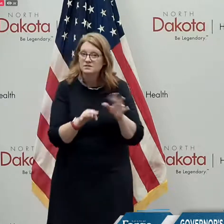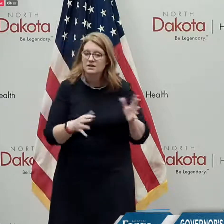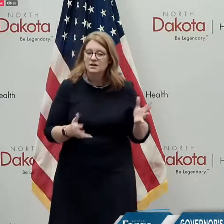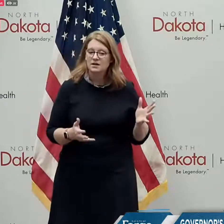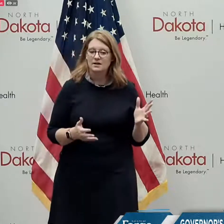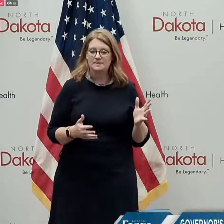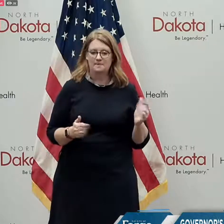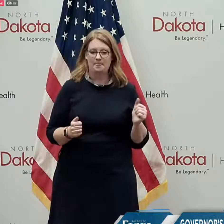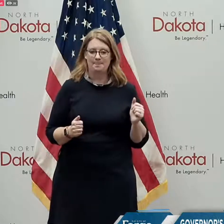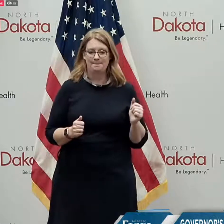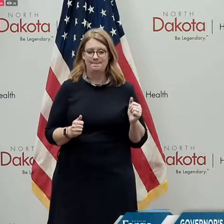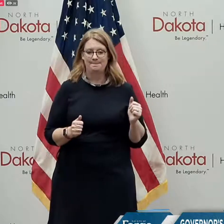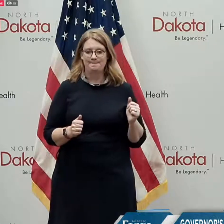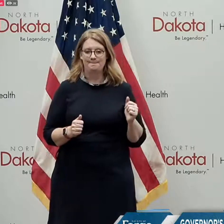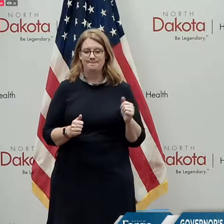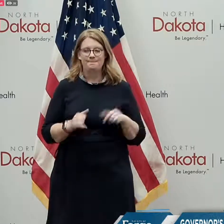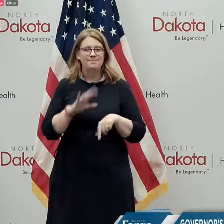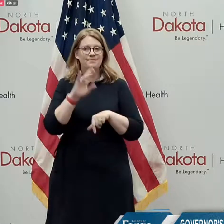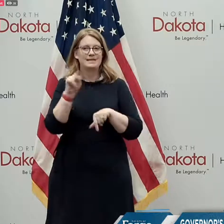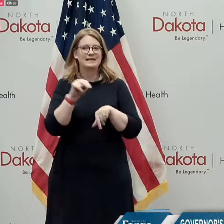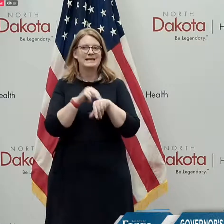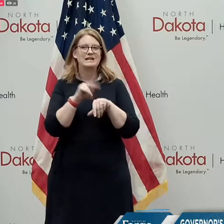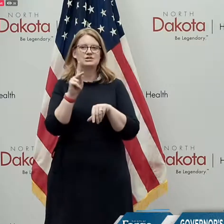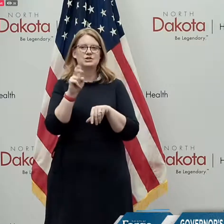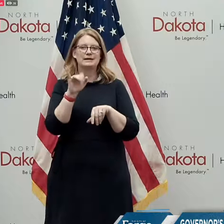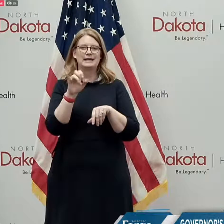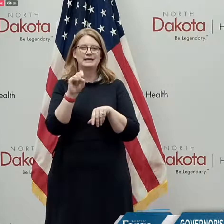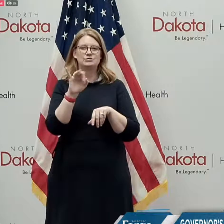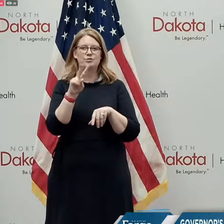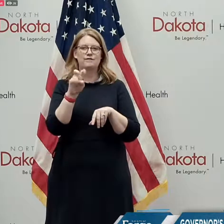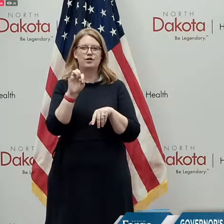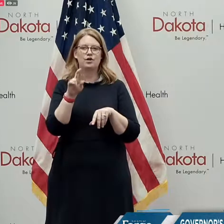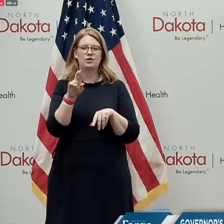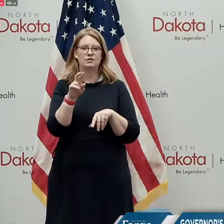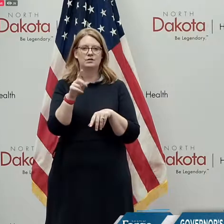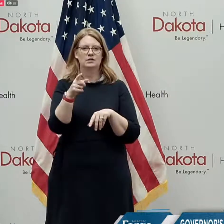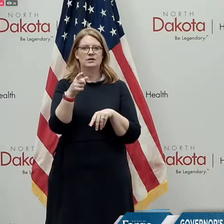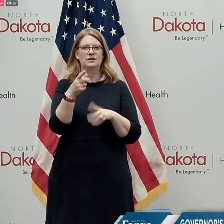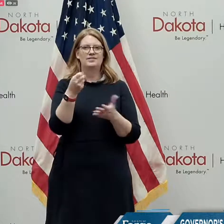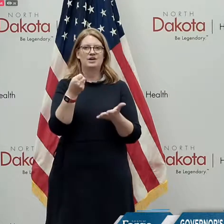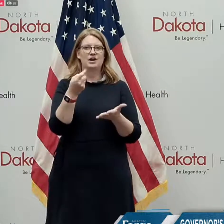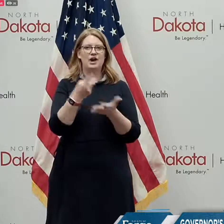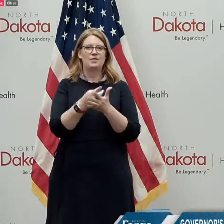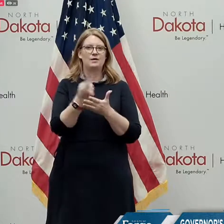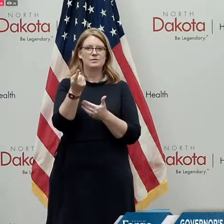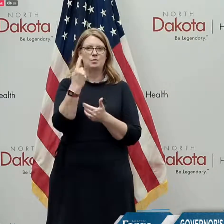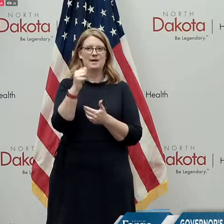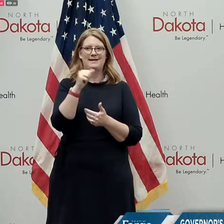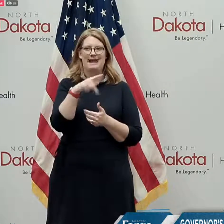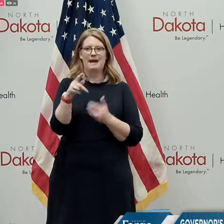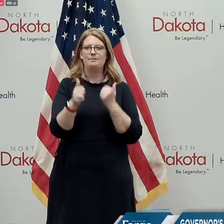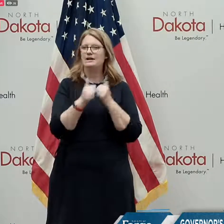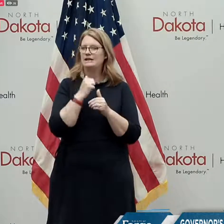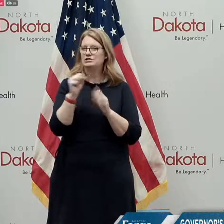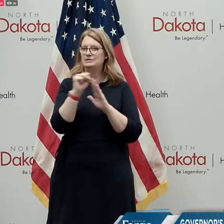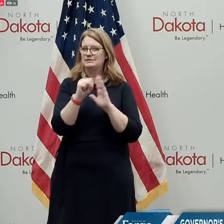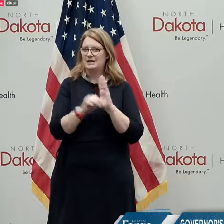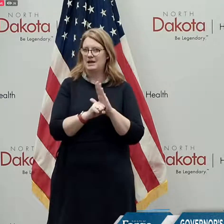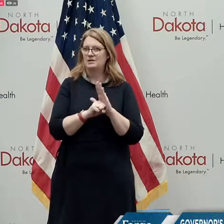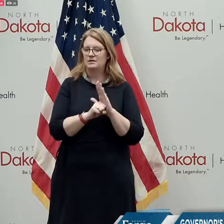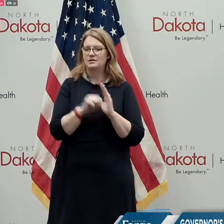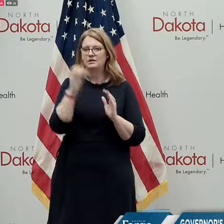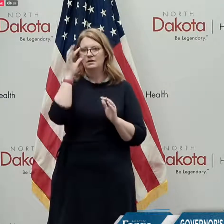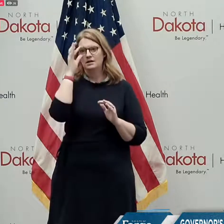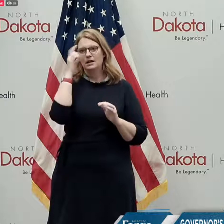the National Key Server. Apple and Google are going to authorize only one application per state, and those have